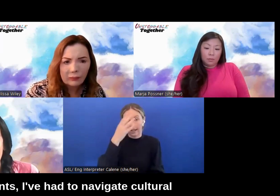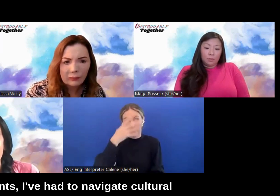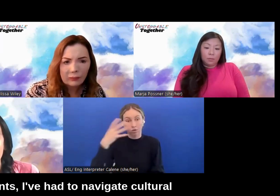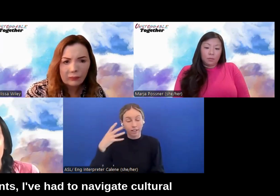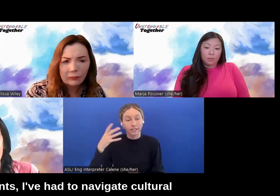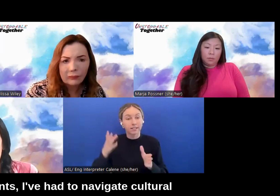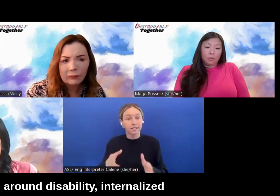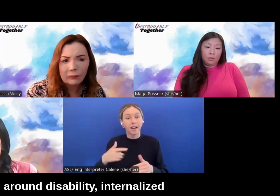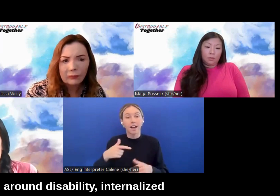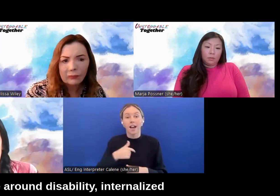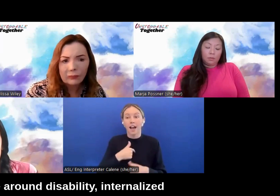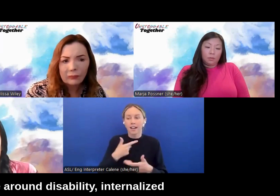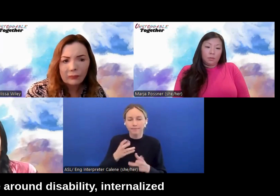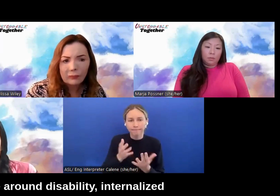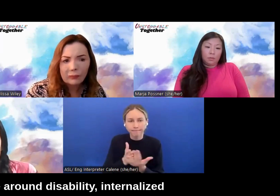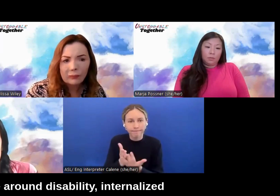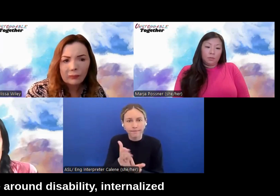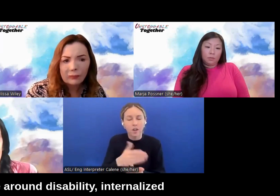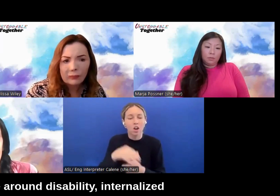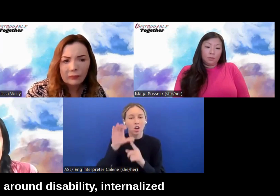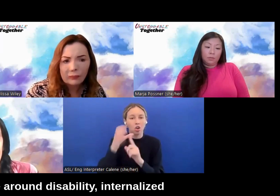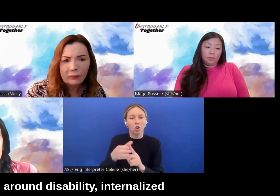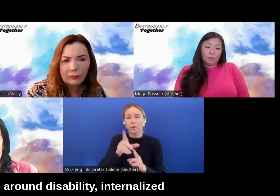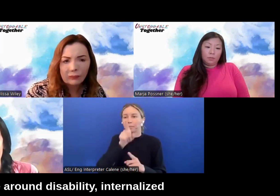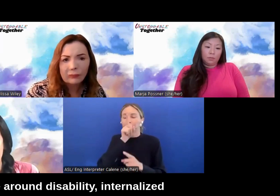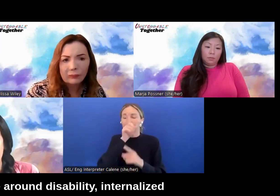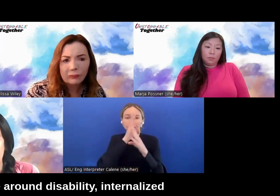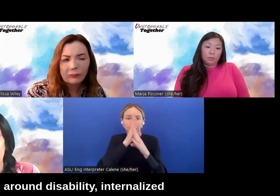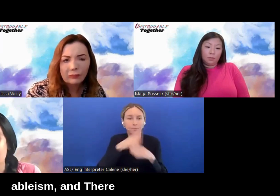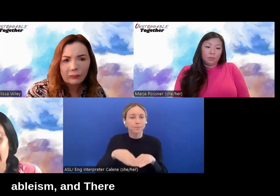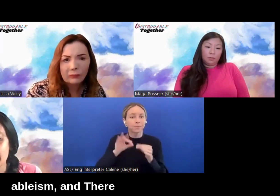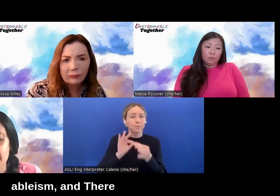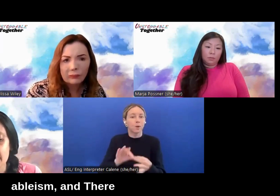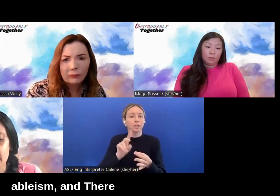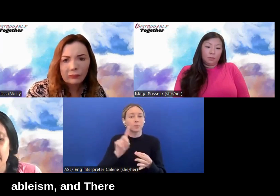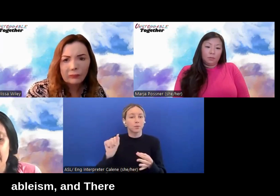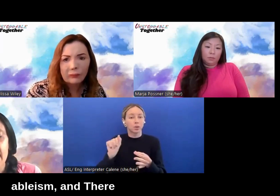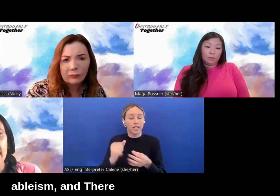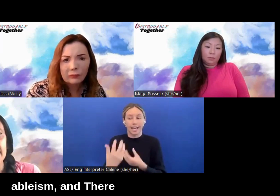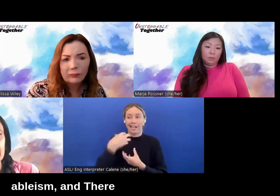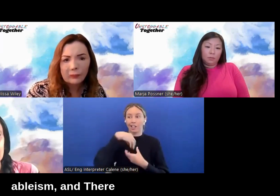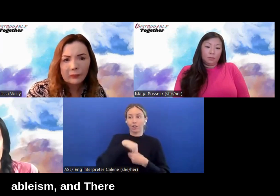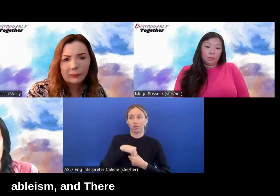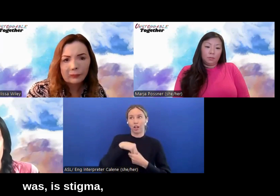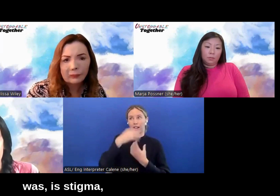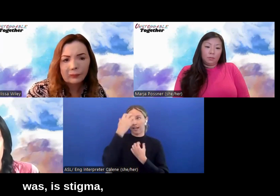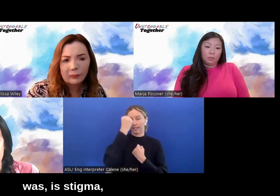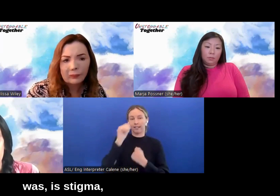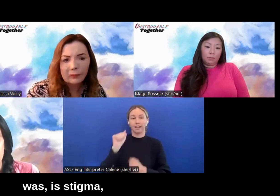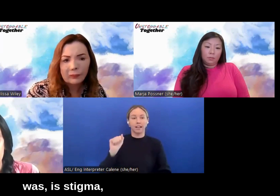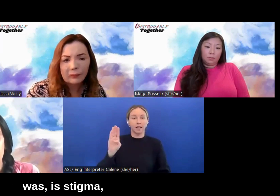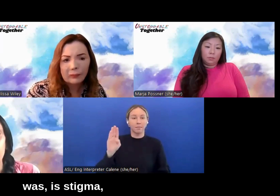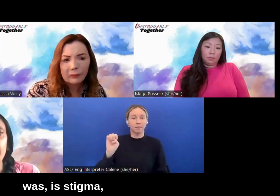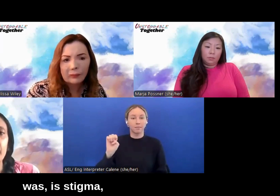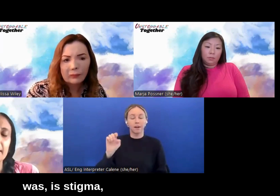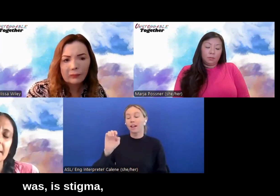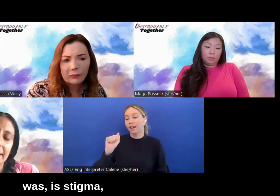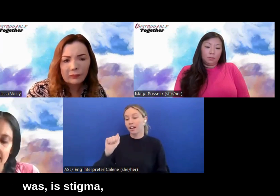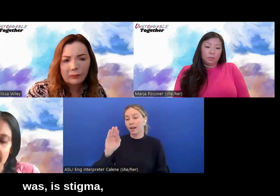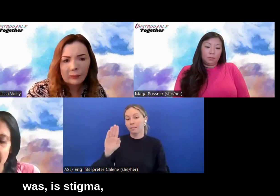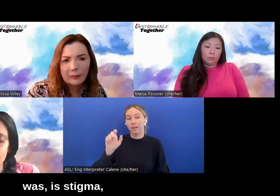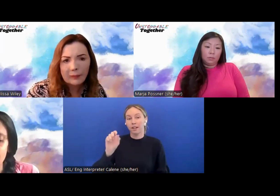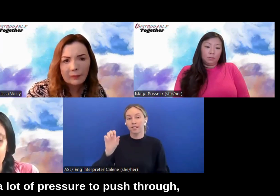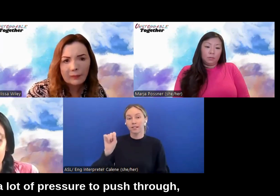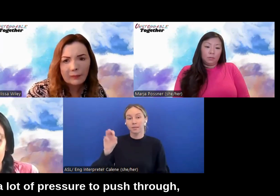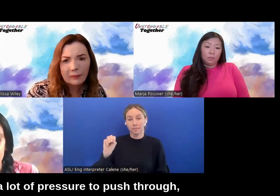had to navigate cultural silence around disability, internalized ableism, and systemic barriers. There